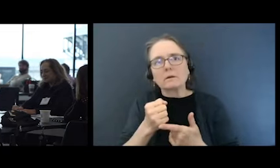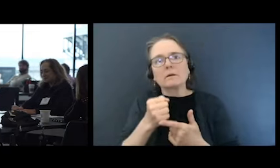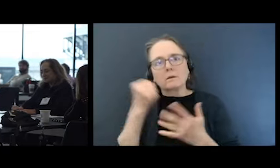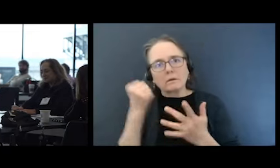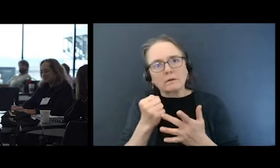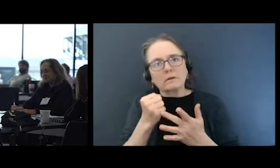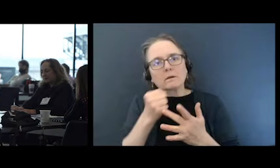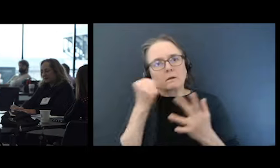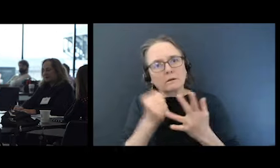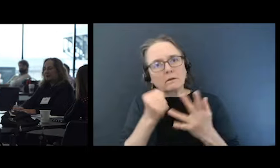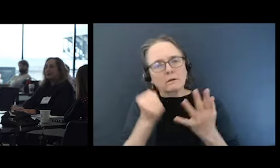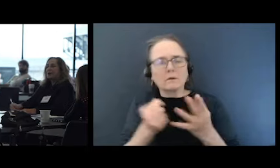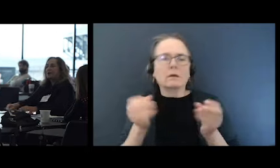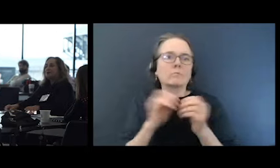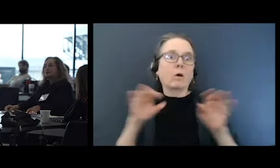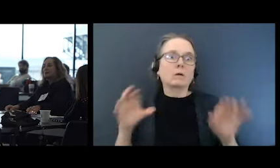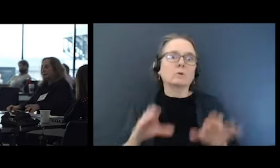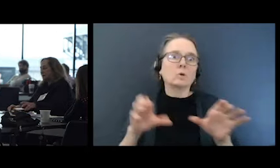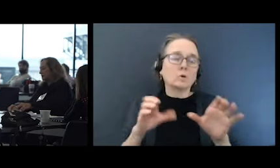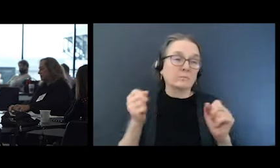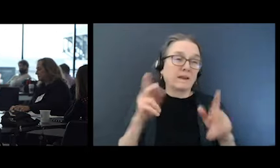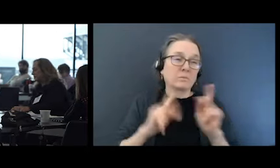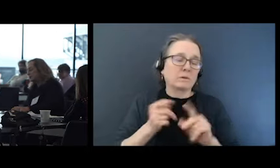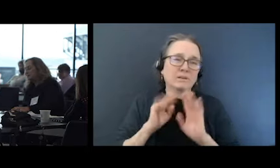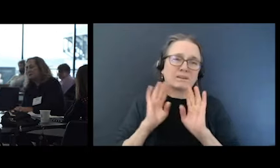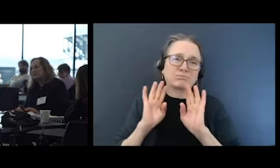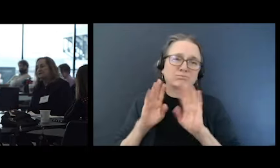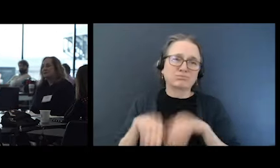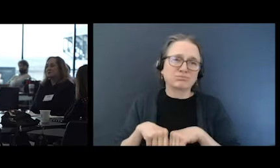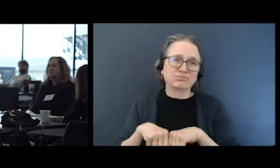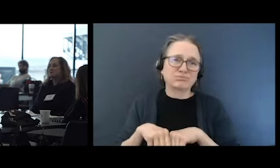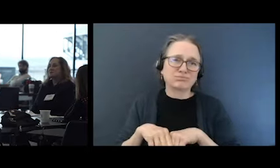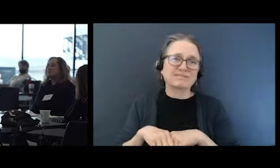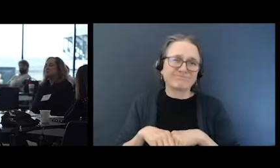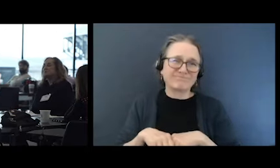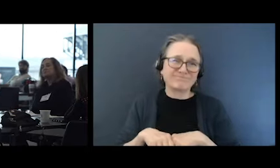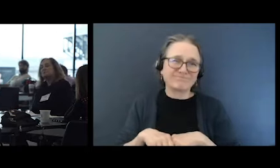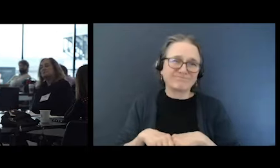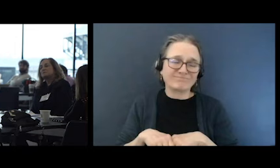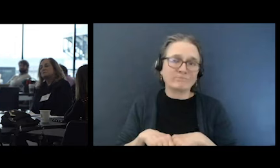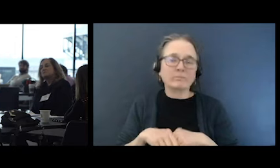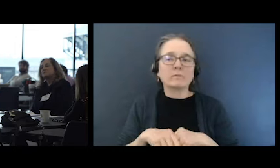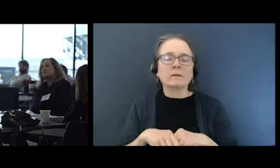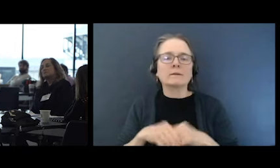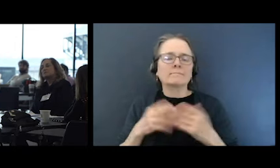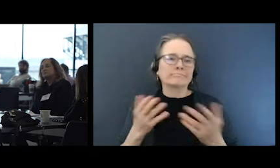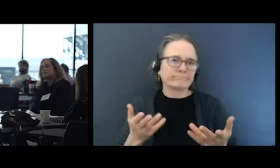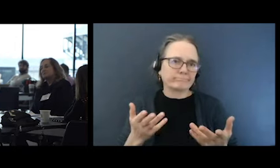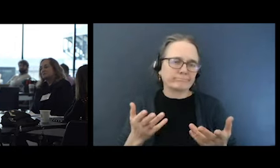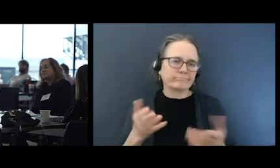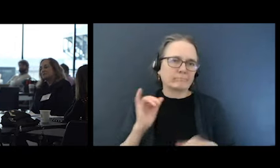on a, less trips, but Yeah,